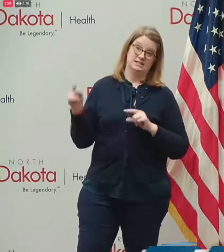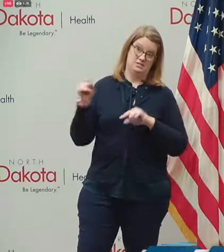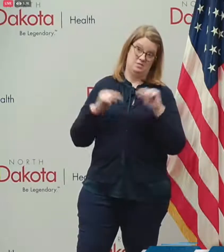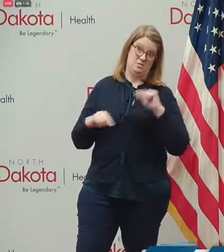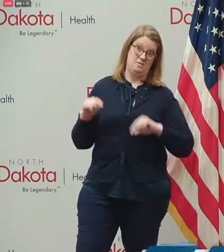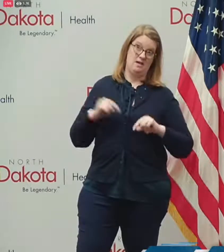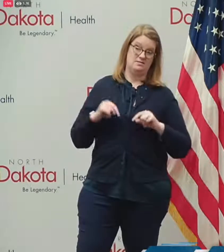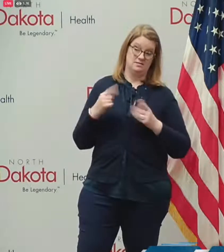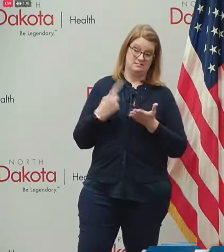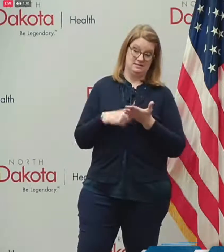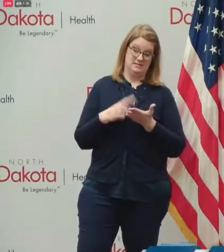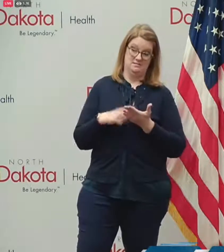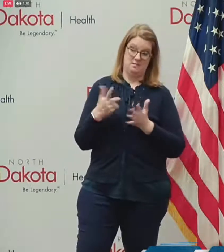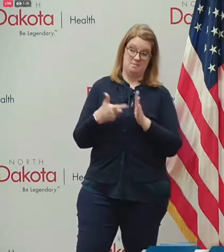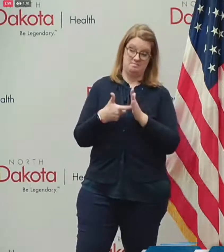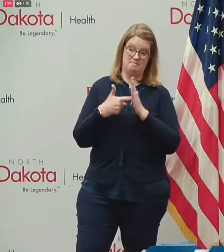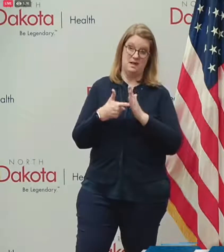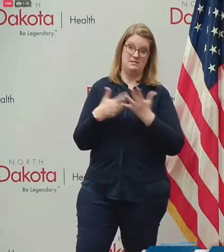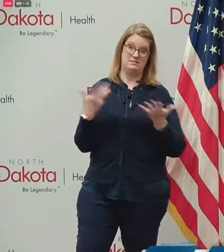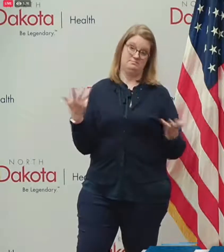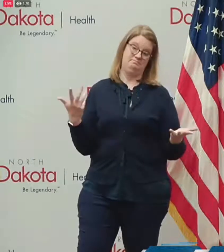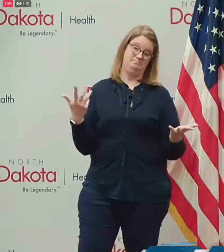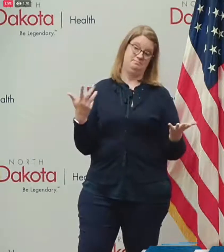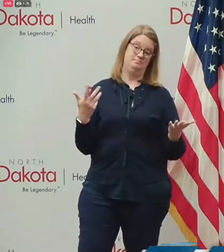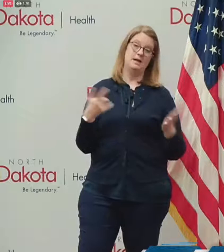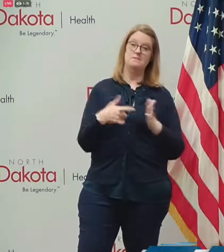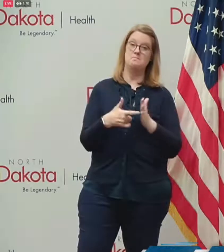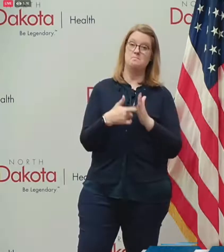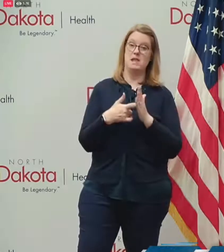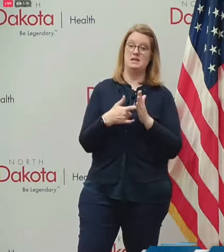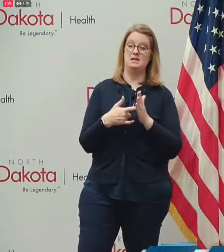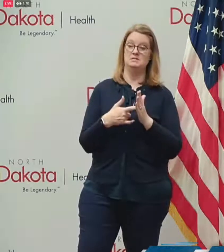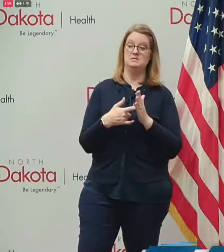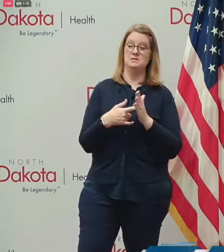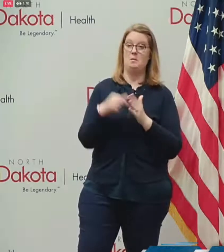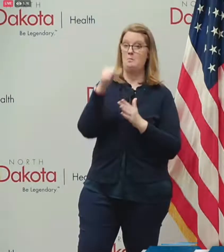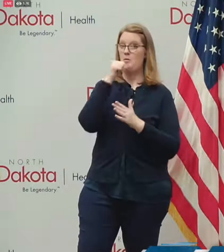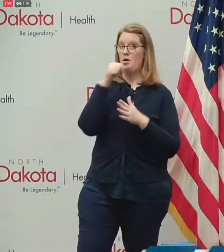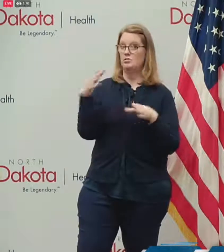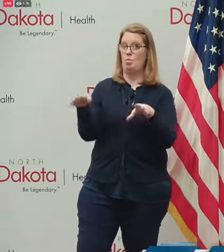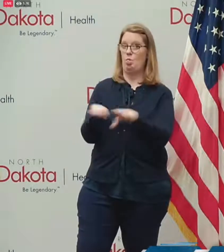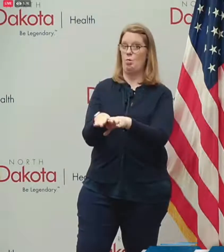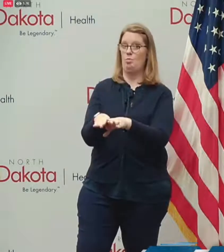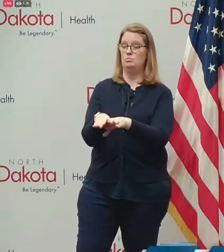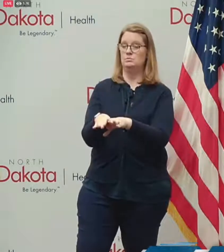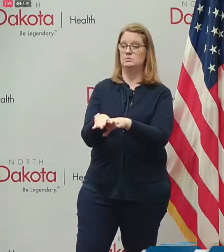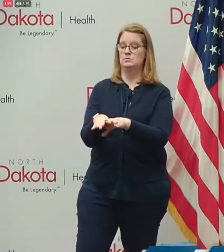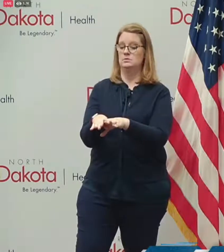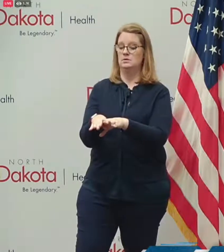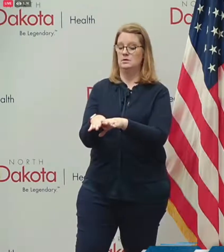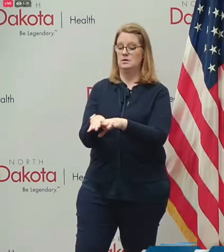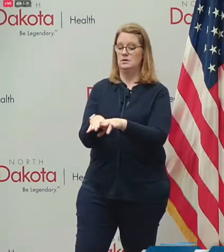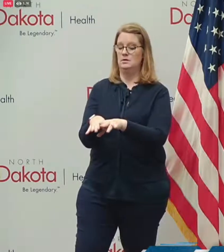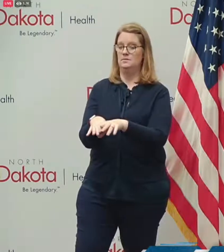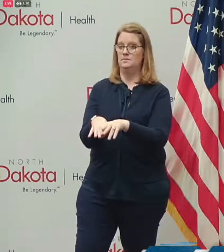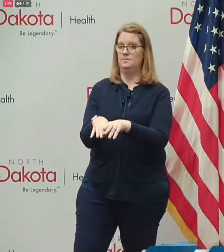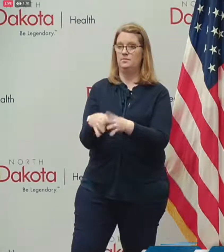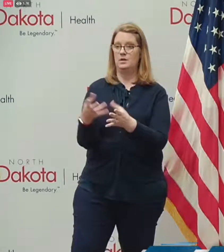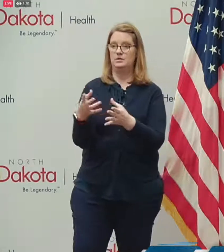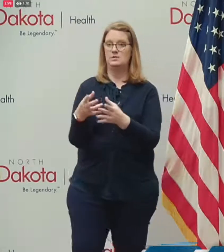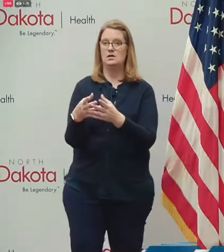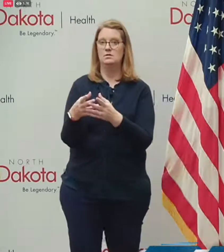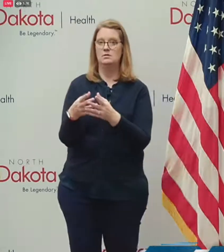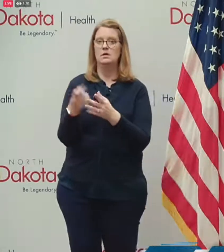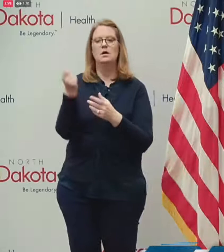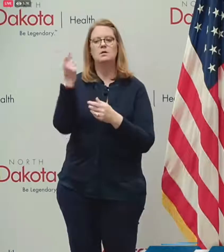about mandates, in a place where if you say, hey, by mandate we're closing bars, and then you stop having a bar